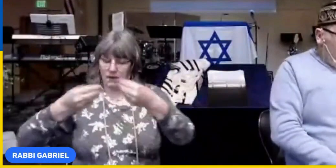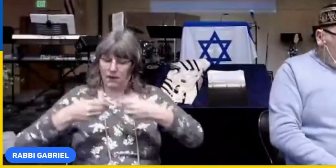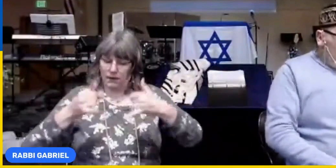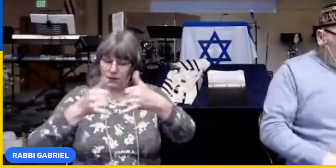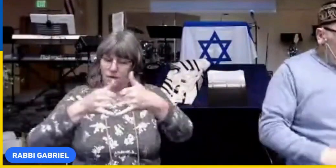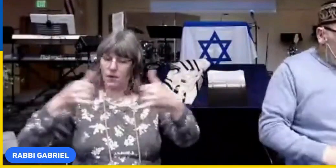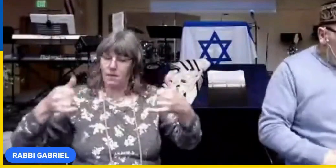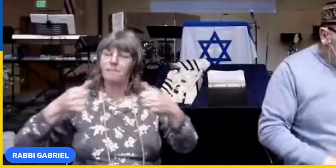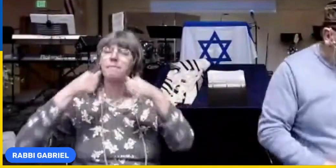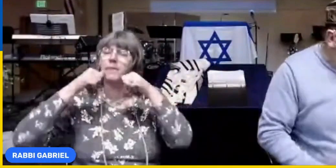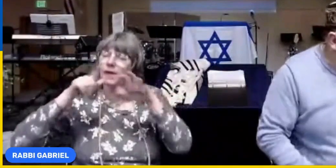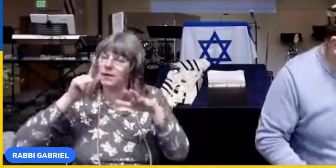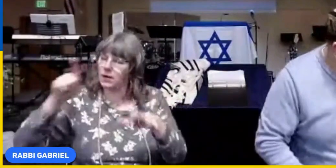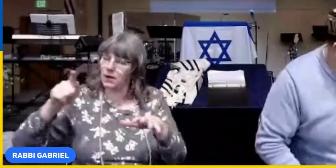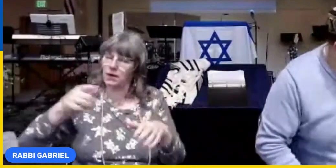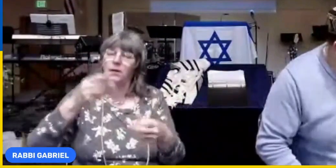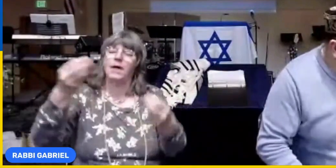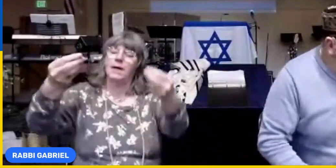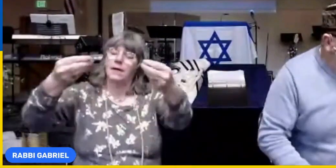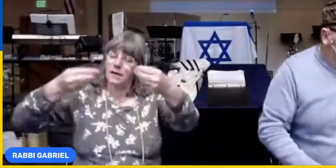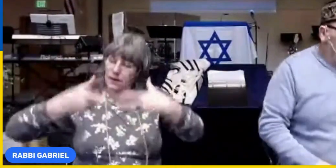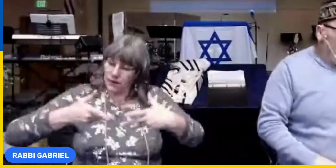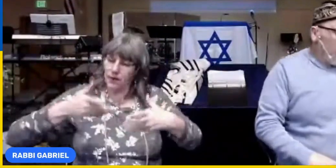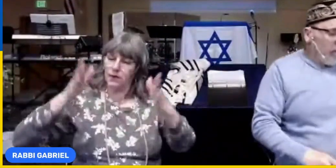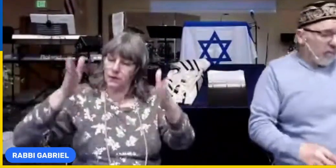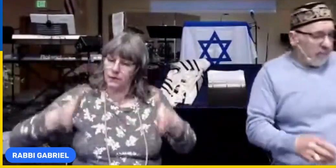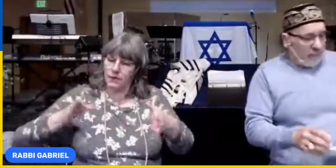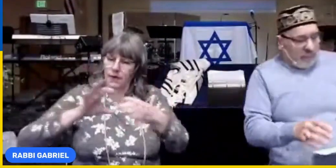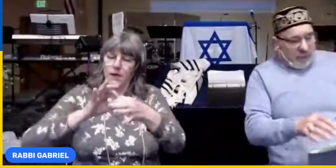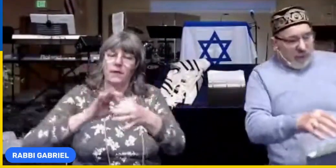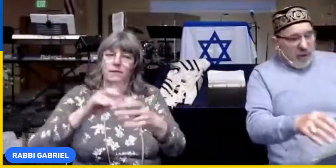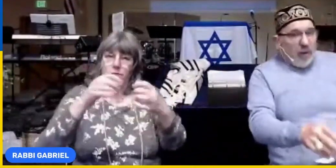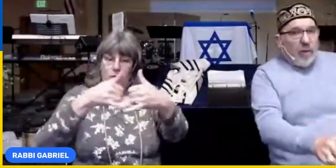Torah. Blessed are you, O Lord, giver of the Torah.